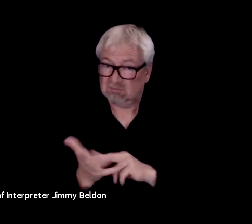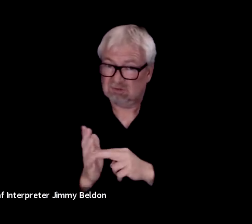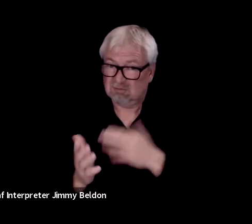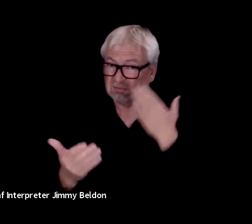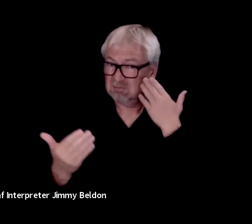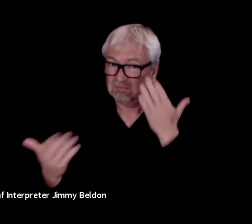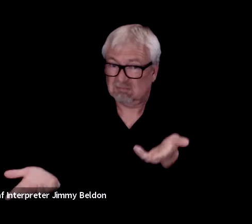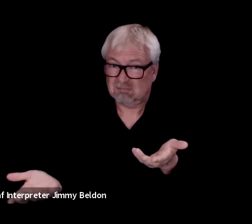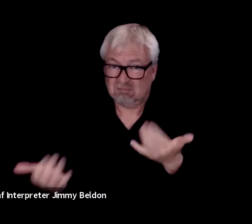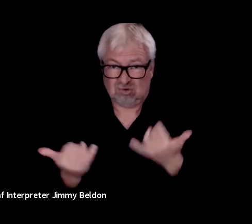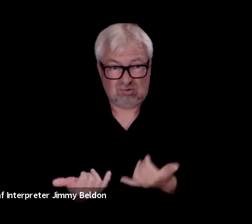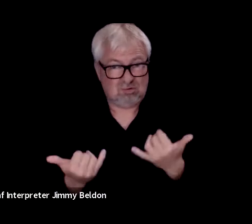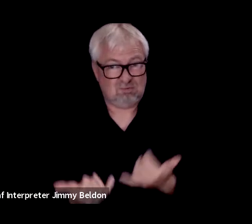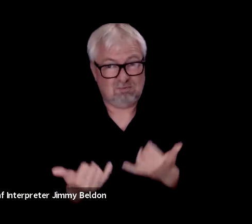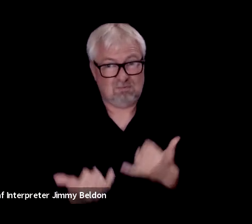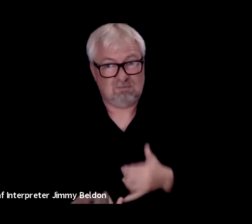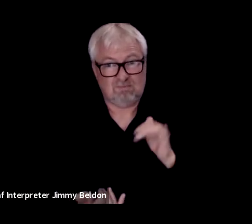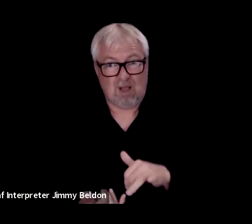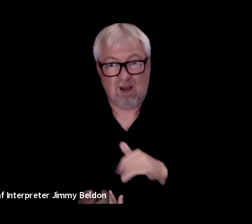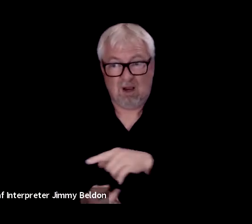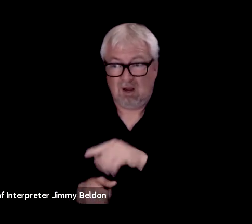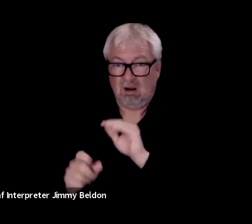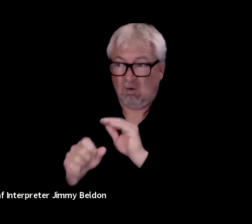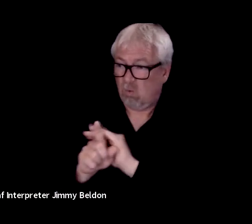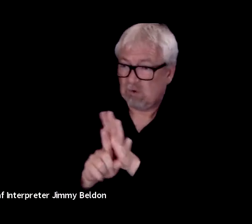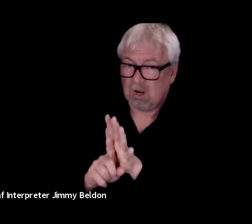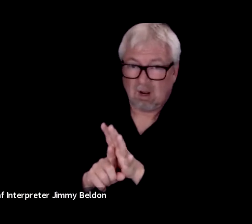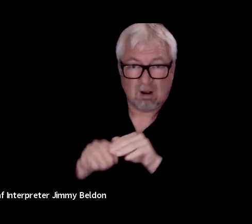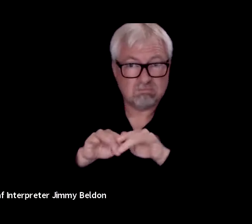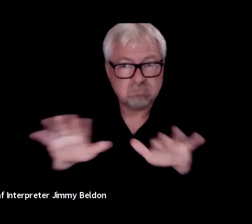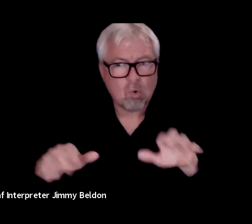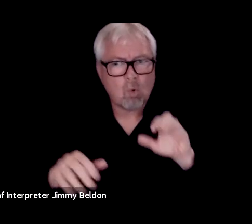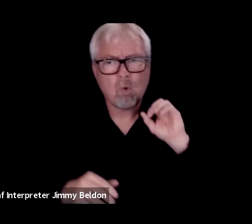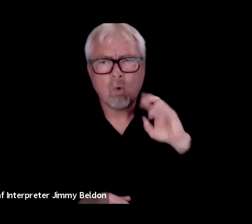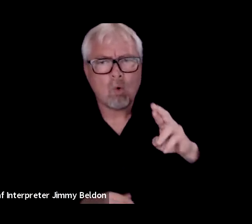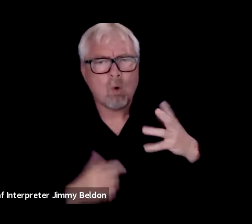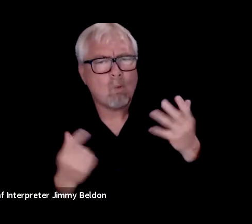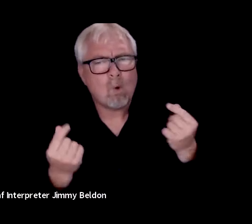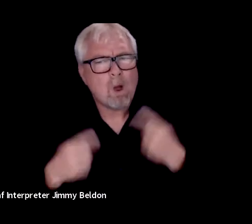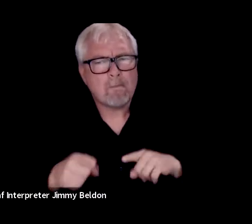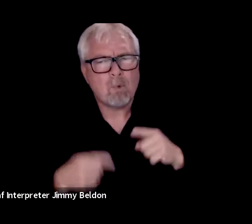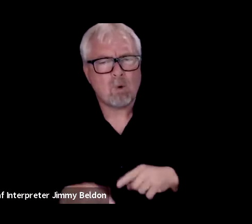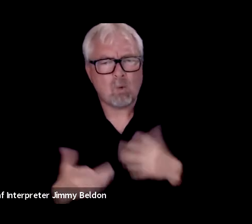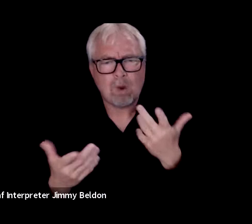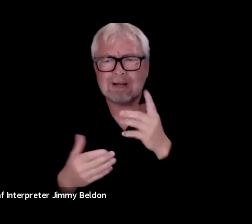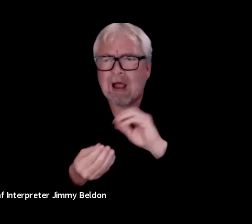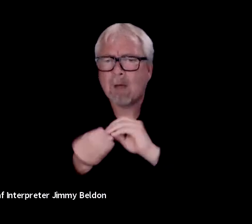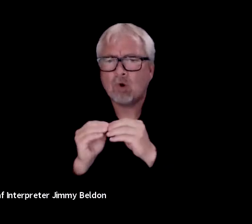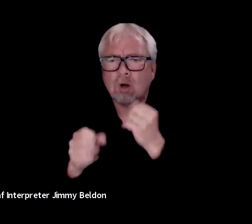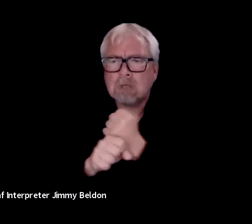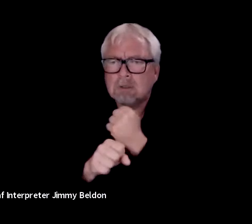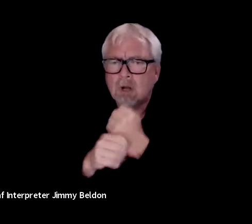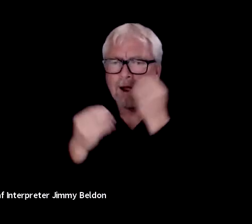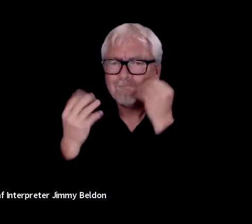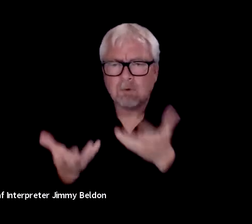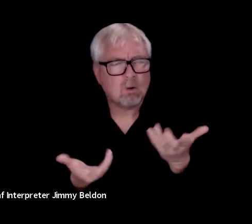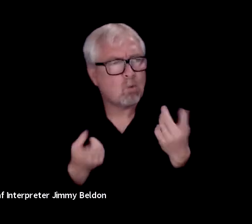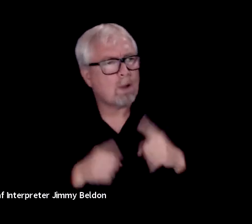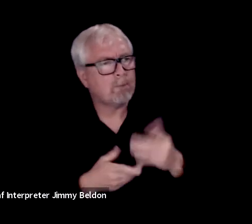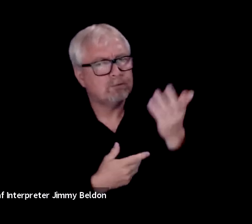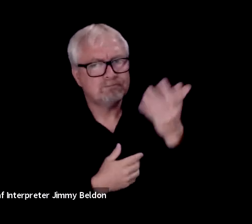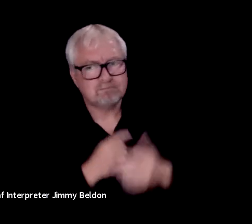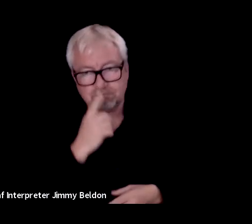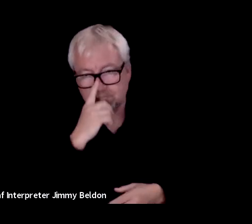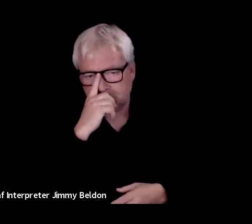data, and I wanted to know what you thought was happening. Well, thanks, Jeremy. We can certainly go into that in a little bit